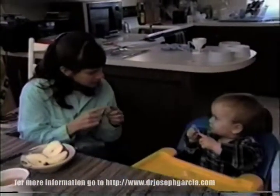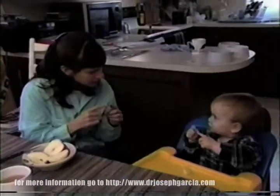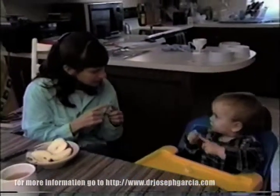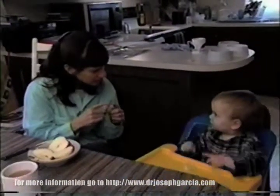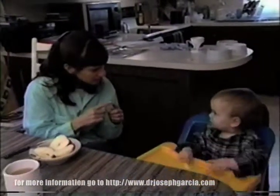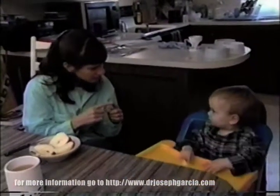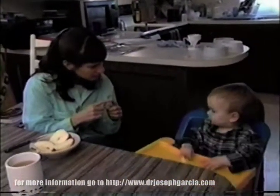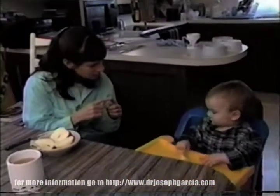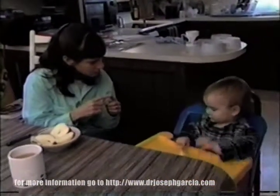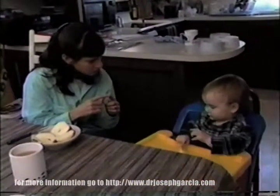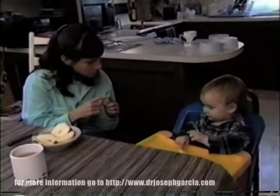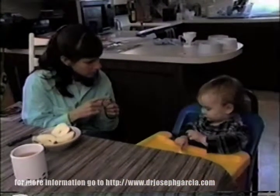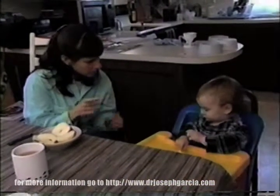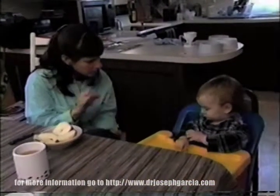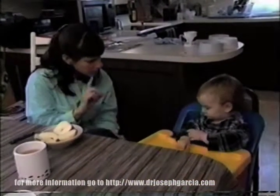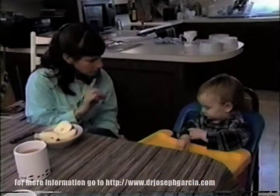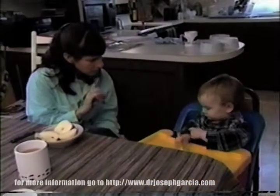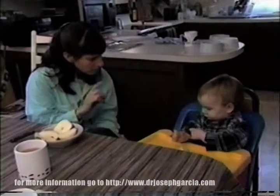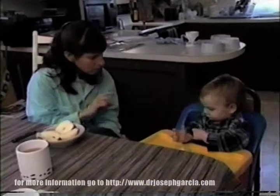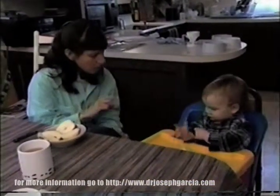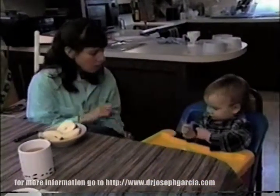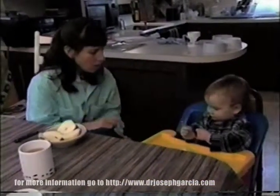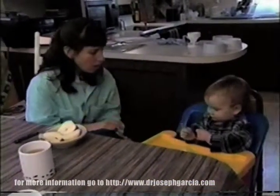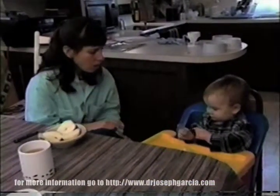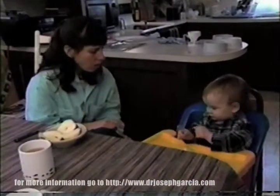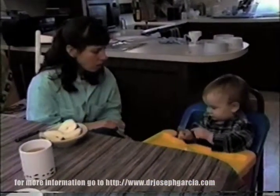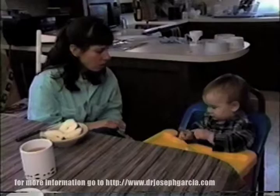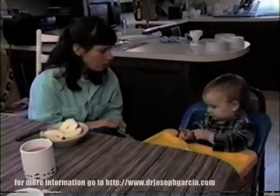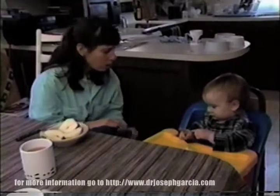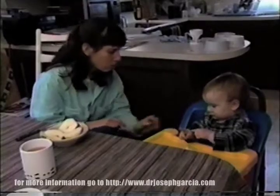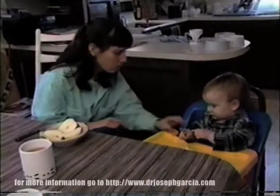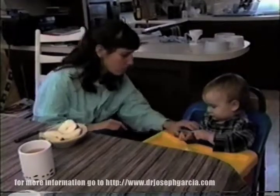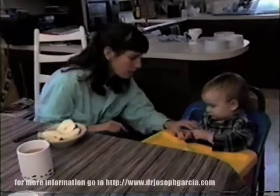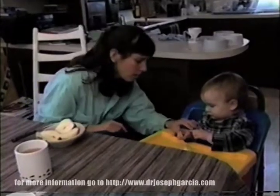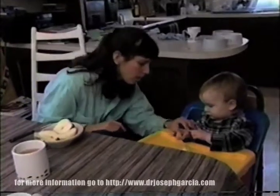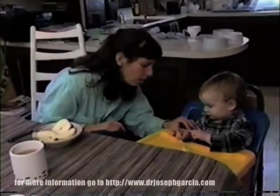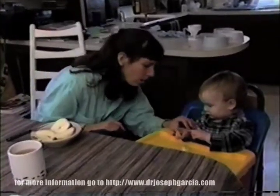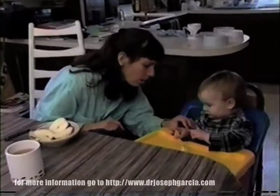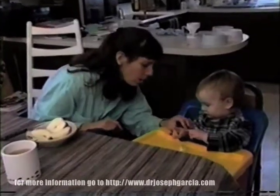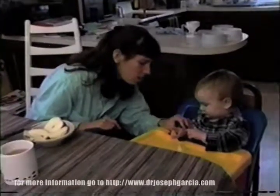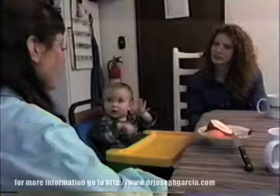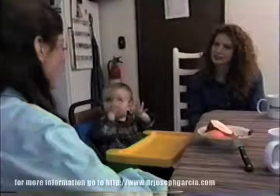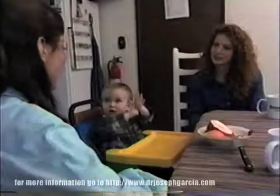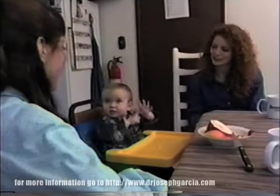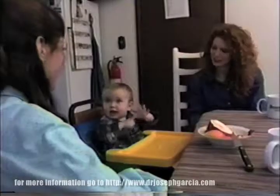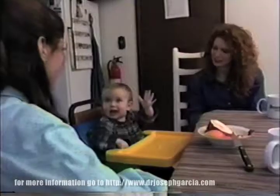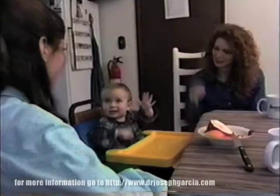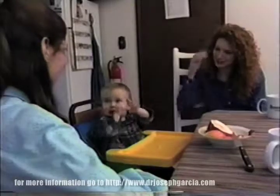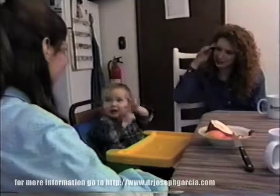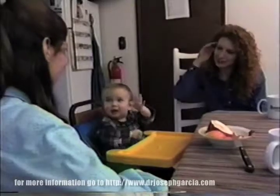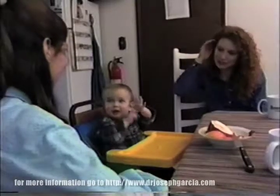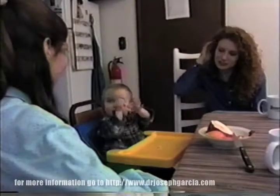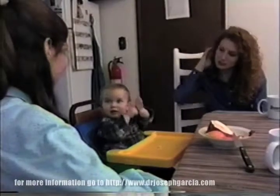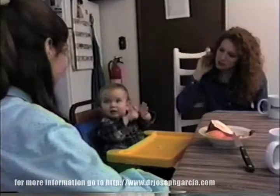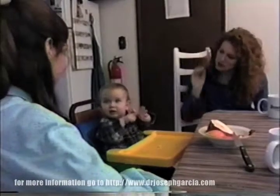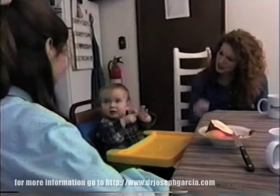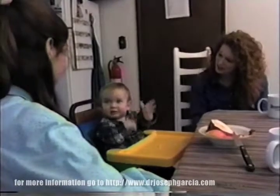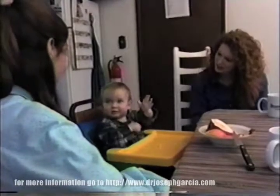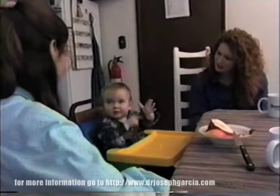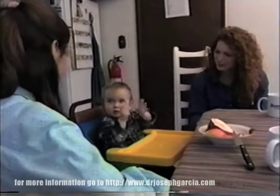honey? And here she's telling her mum she's hurt her hand. Oh. Very easy. What's that? She's using